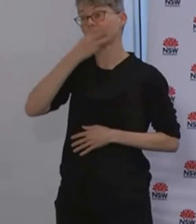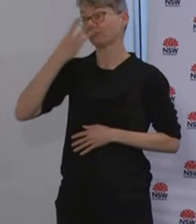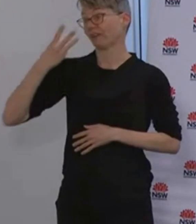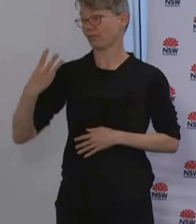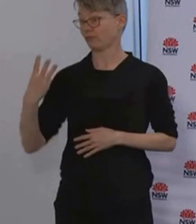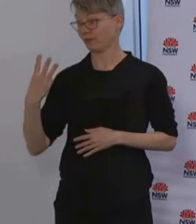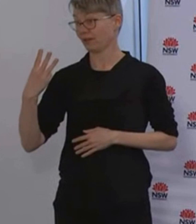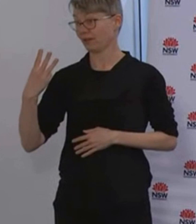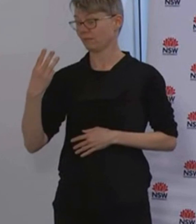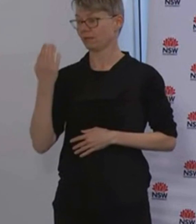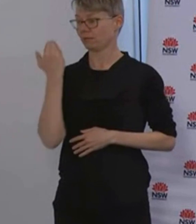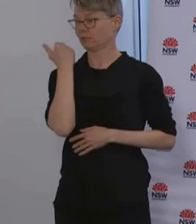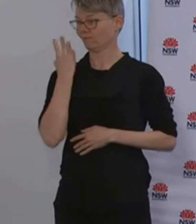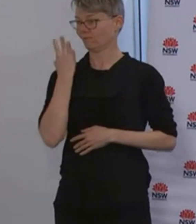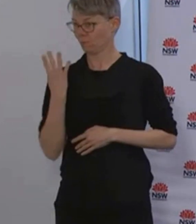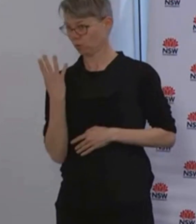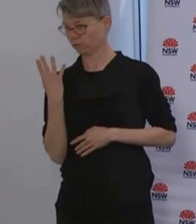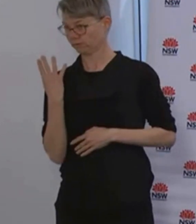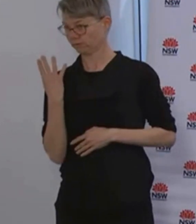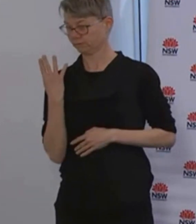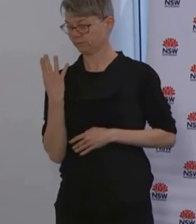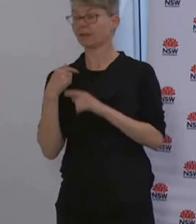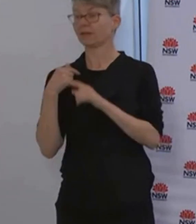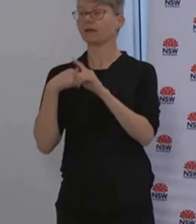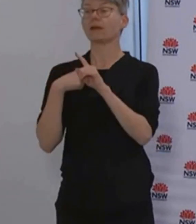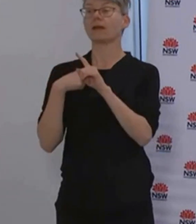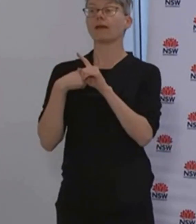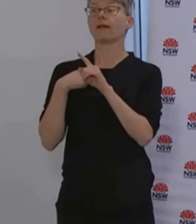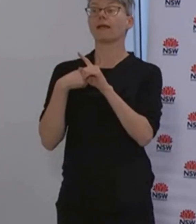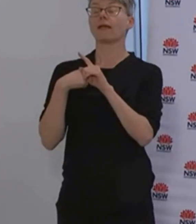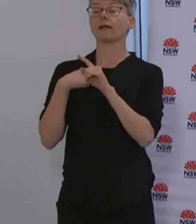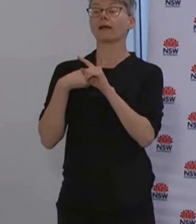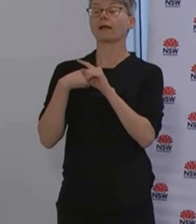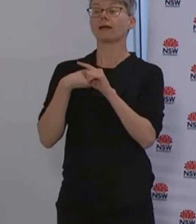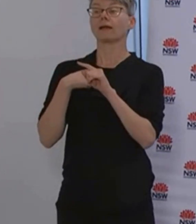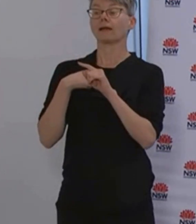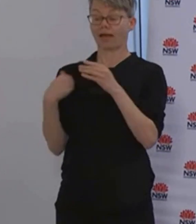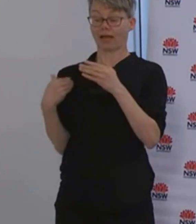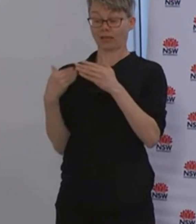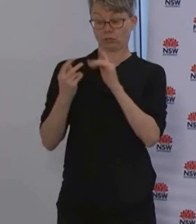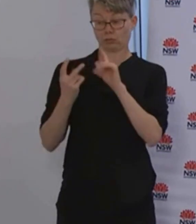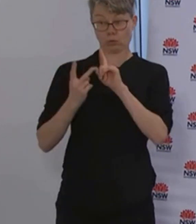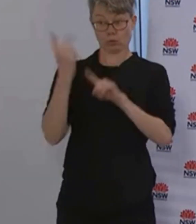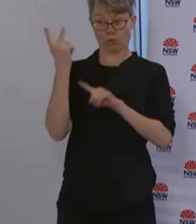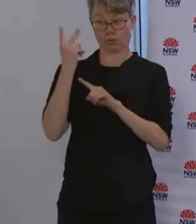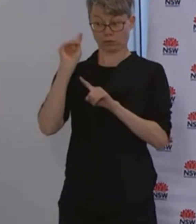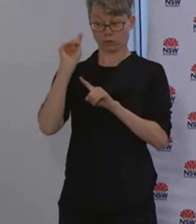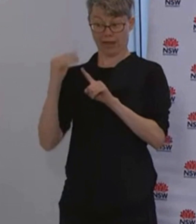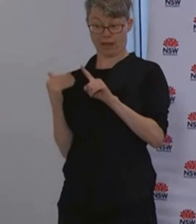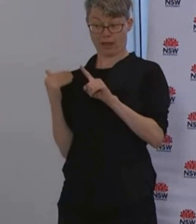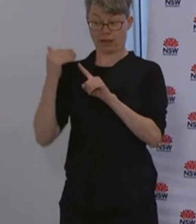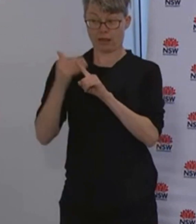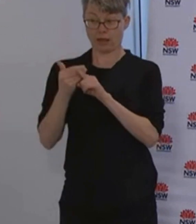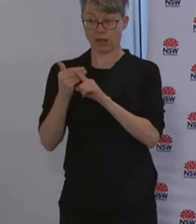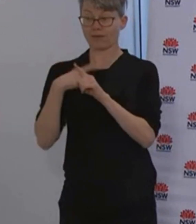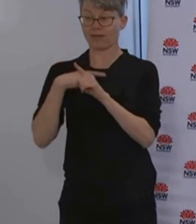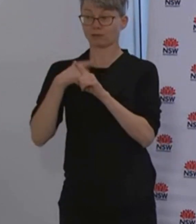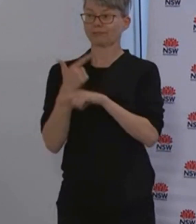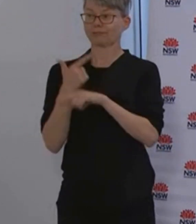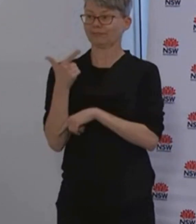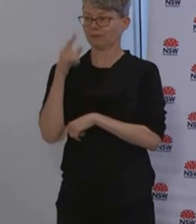3,303. An additional 7 cases have been reported to noon today, linked to people